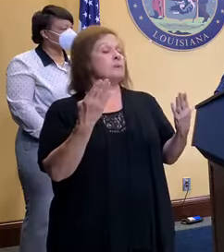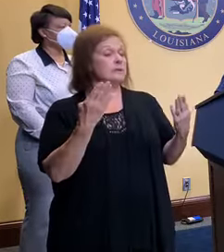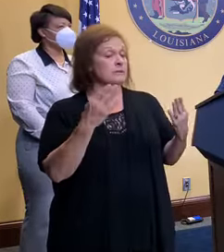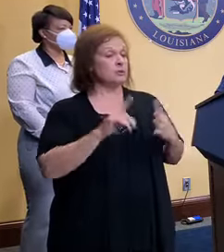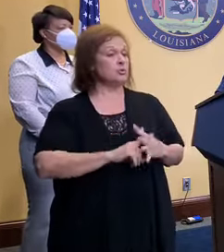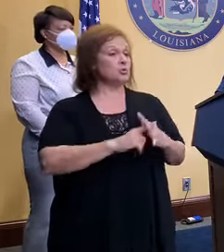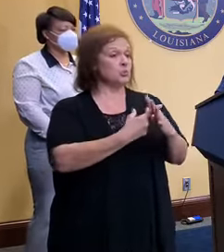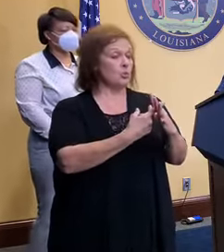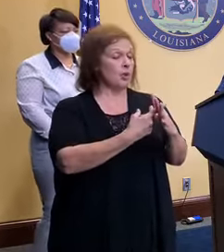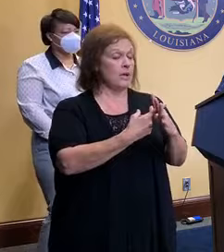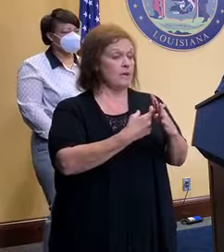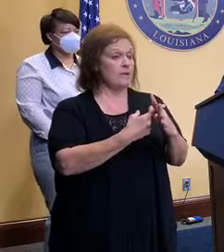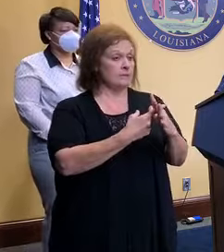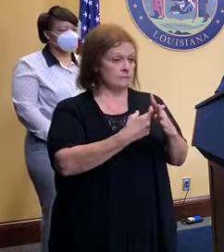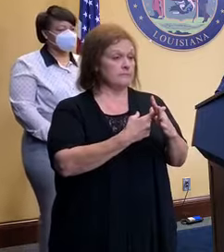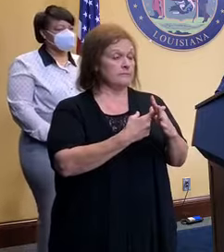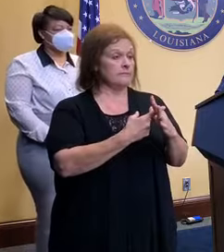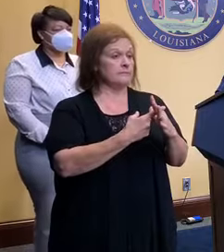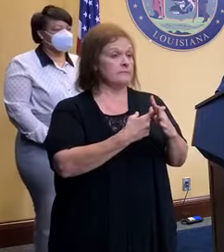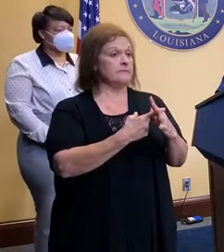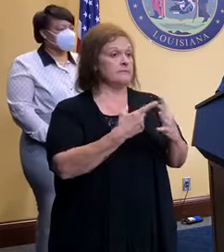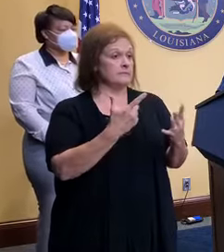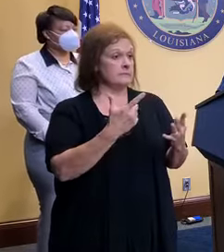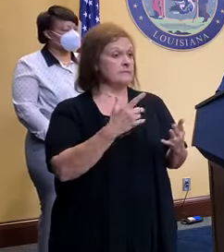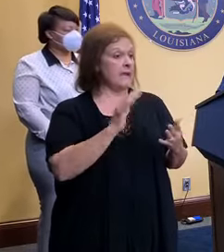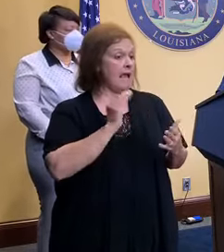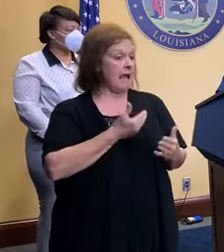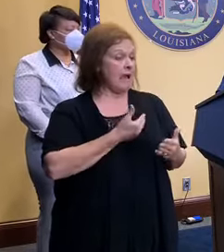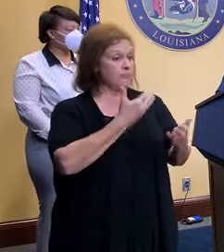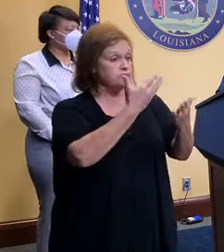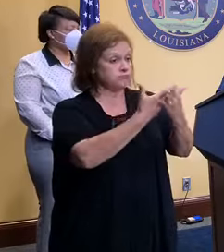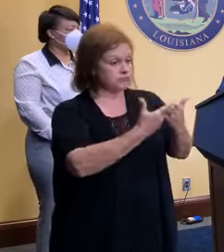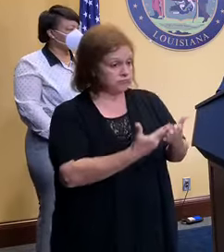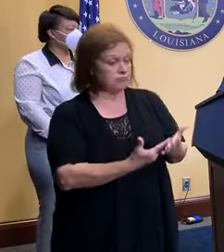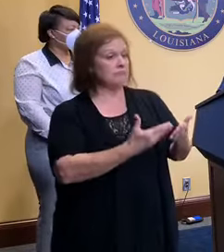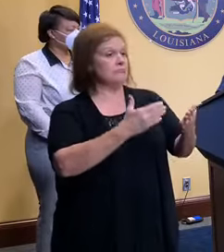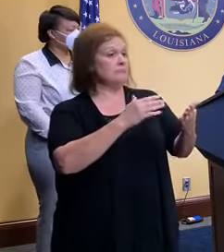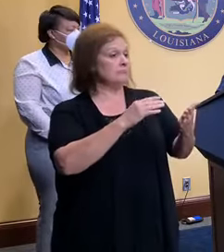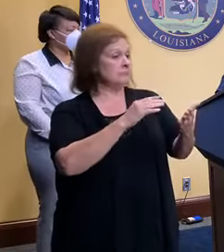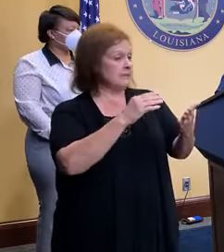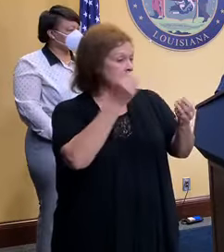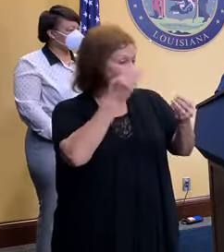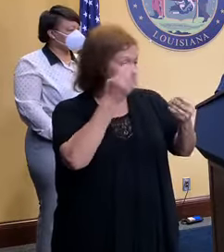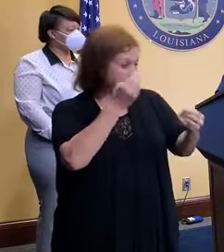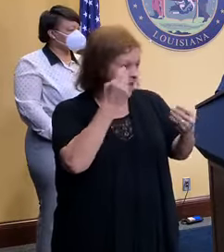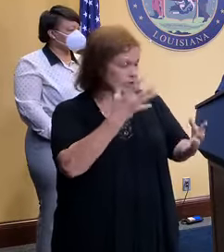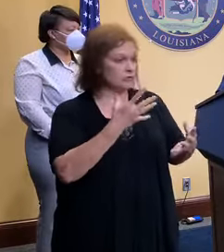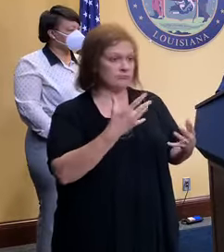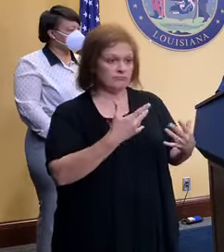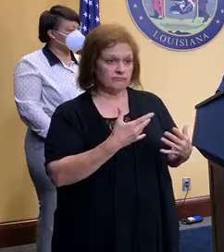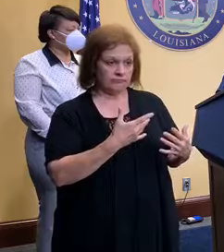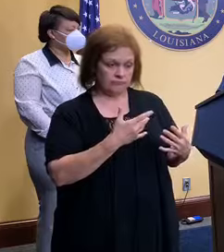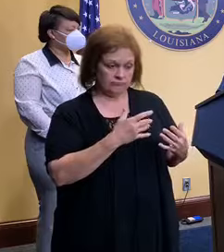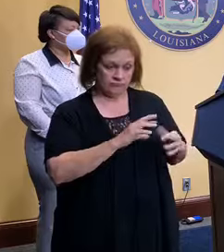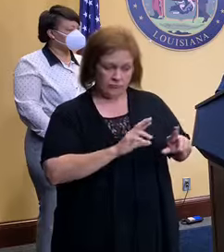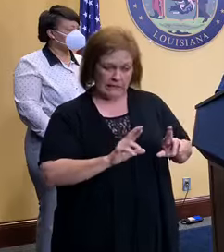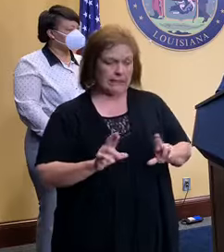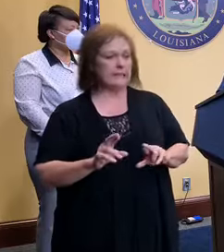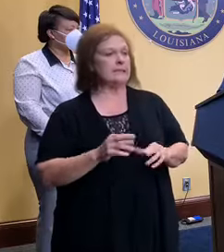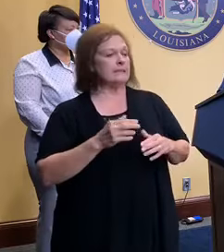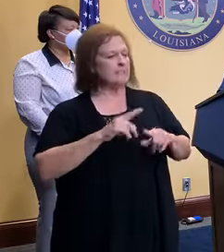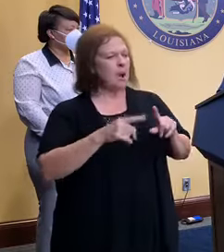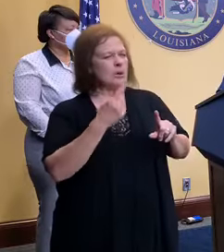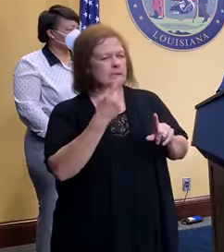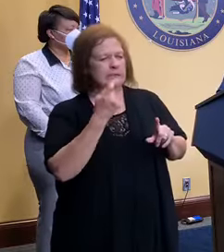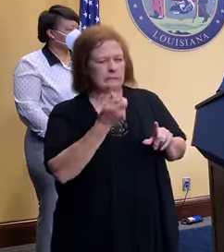have been restored, so our data is largely available. There are a few police systems that we're